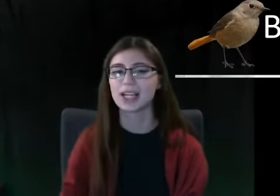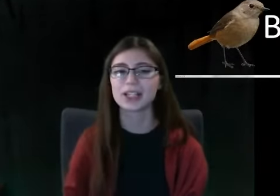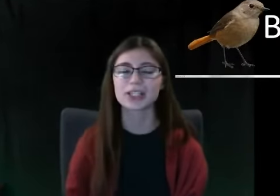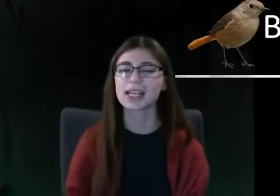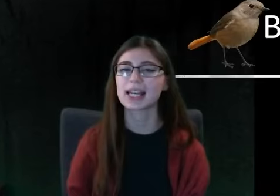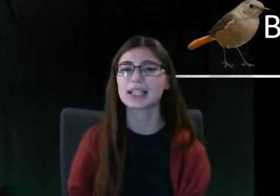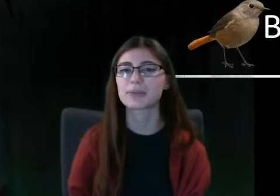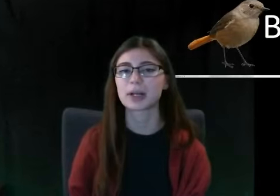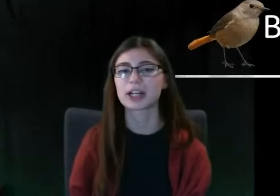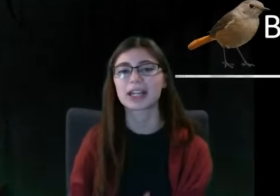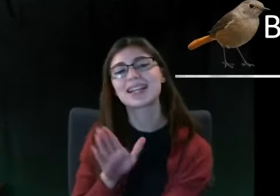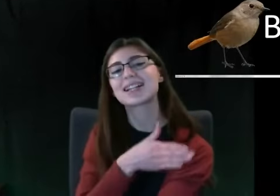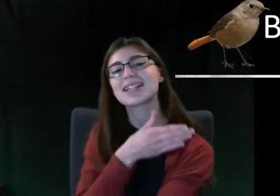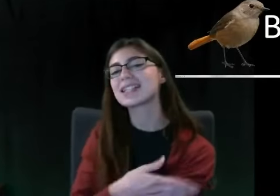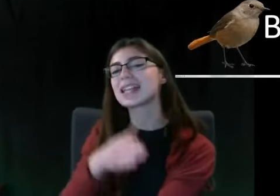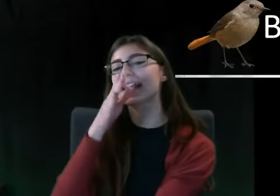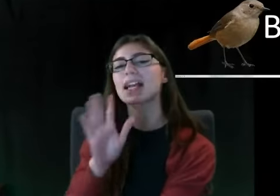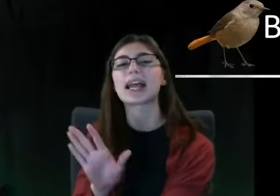Just like a little bird singing a song.